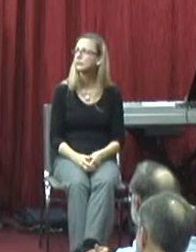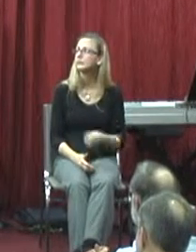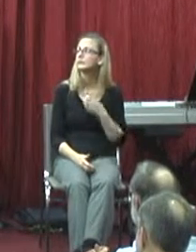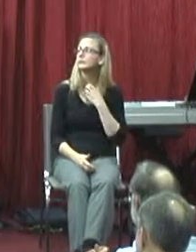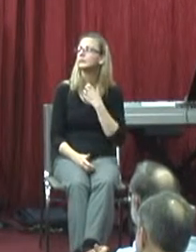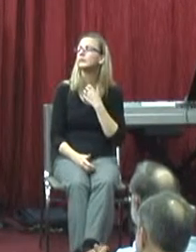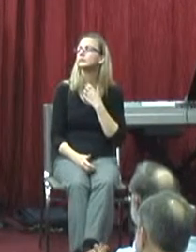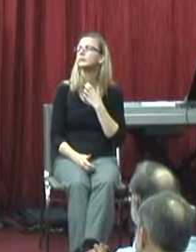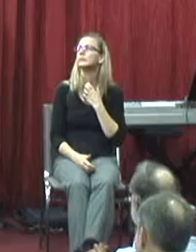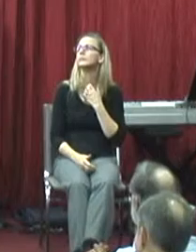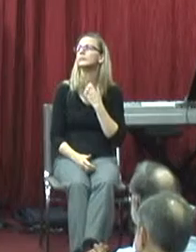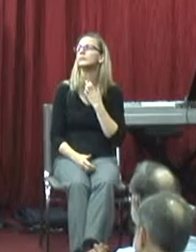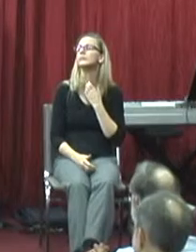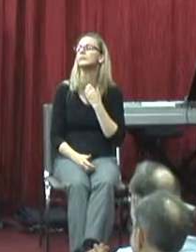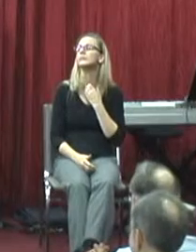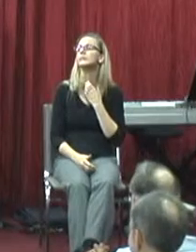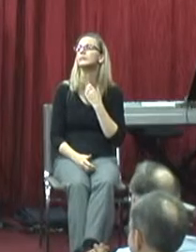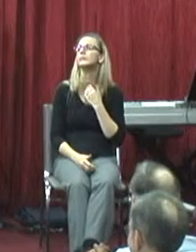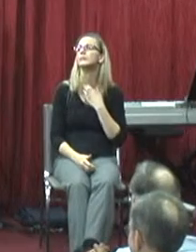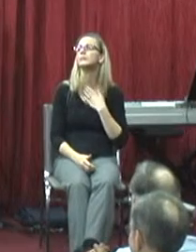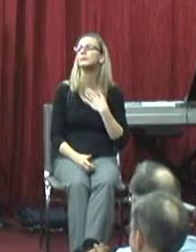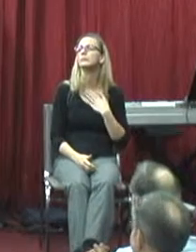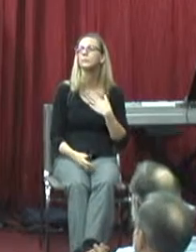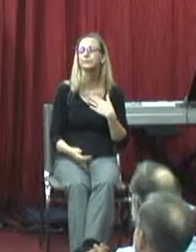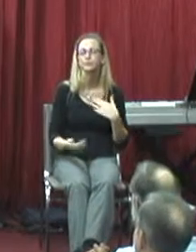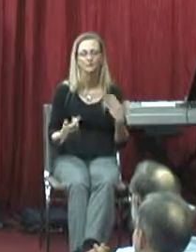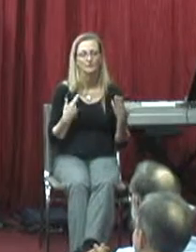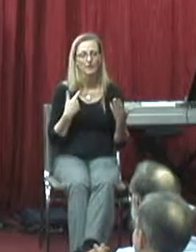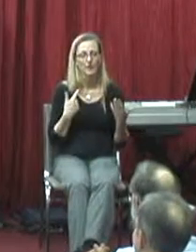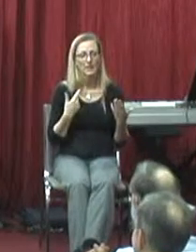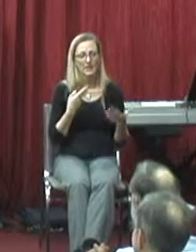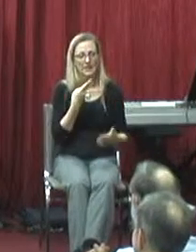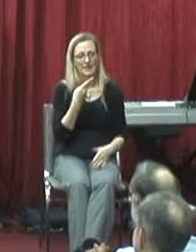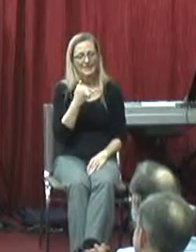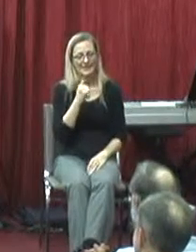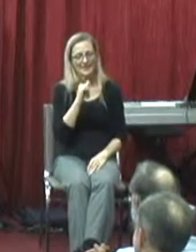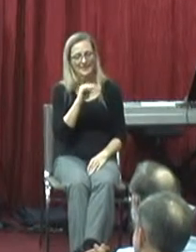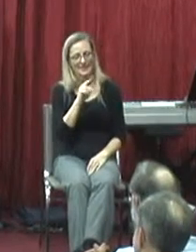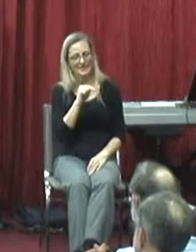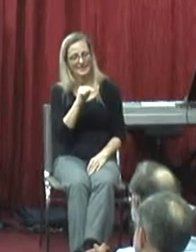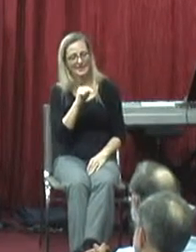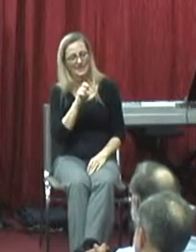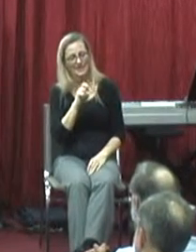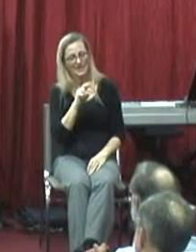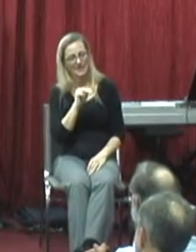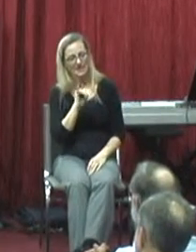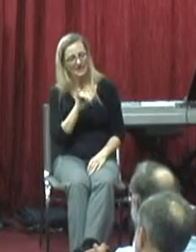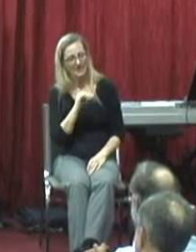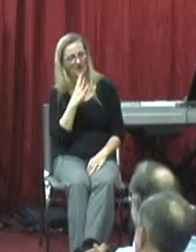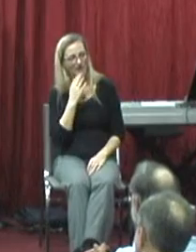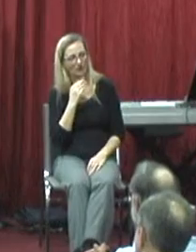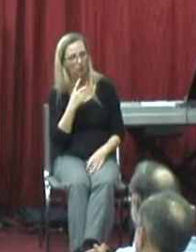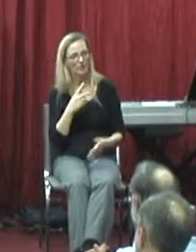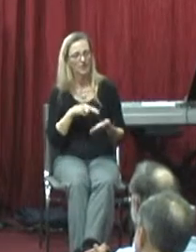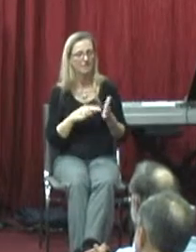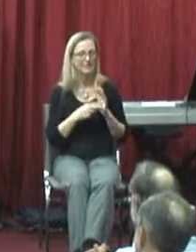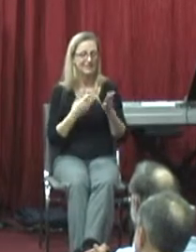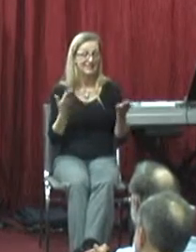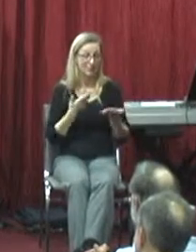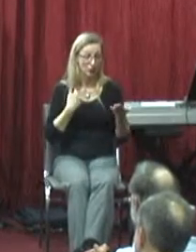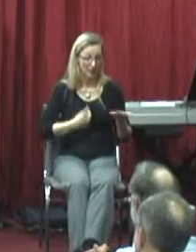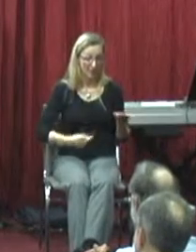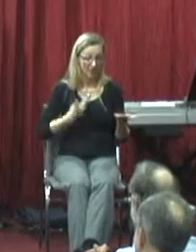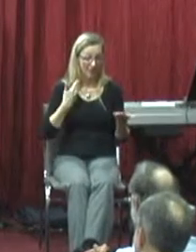saying, Hineni. Can you do that? That means, here am I. Let's say it together. Hineni, here am I, Lord. I want to walk with